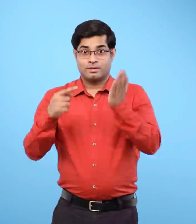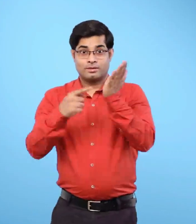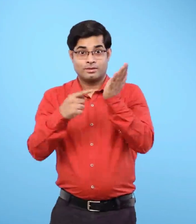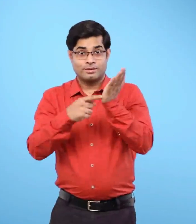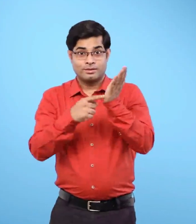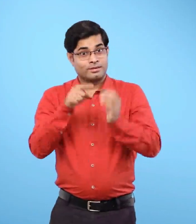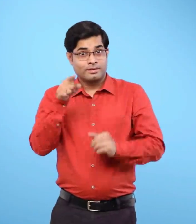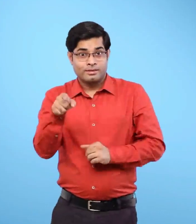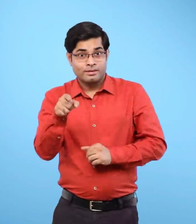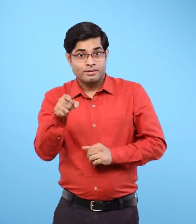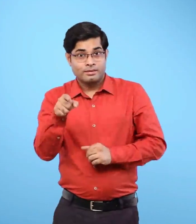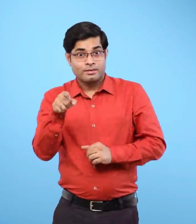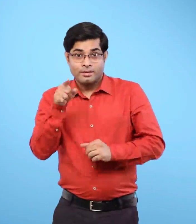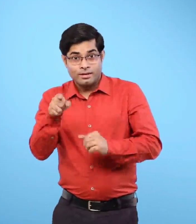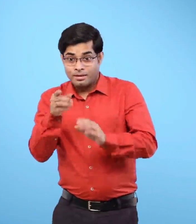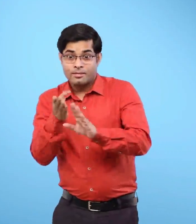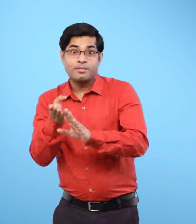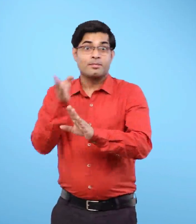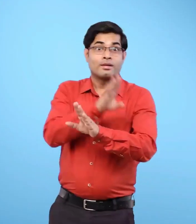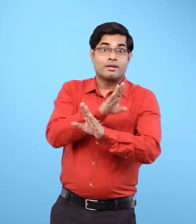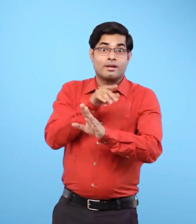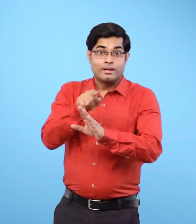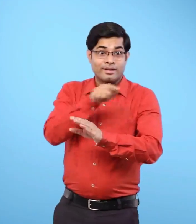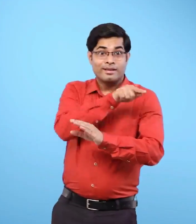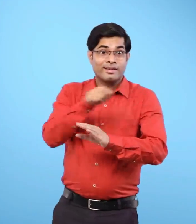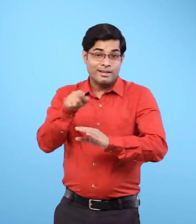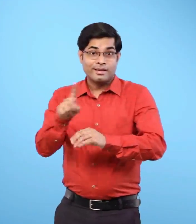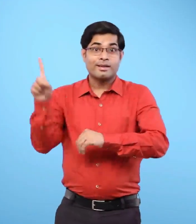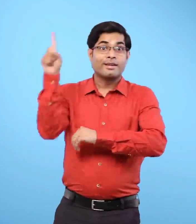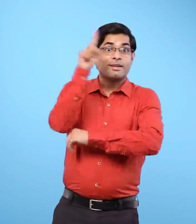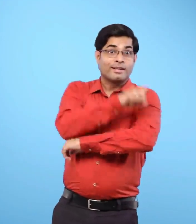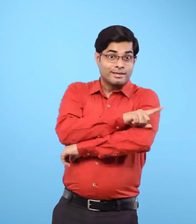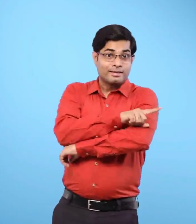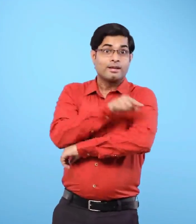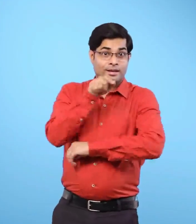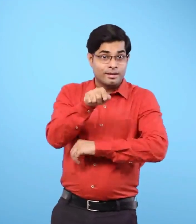Dash will play the teacher's role on the day before Tuesday.